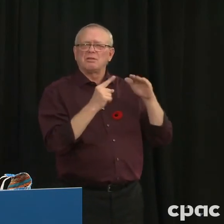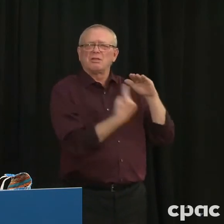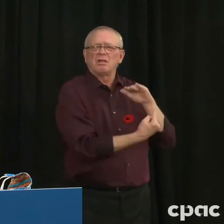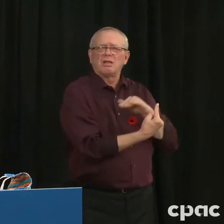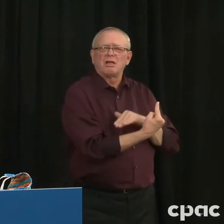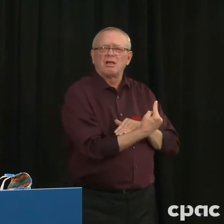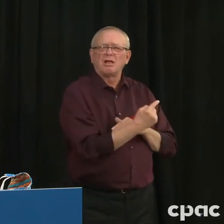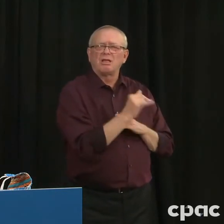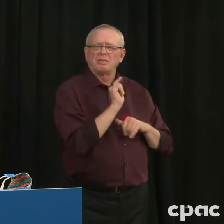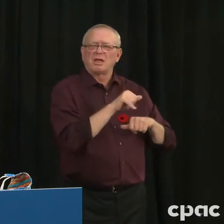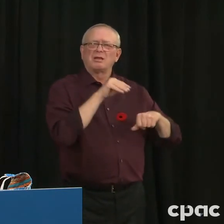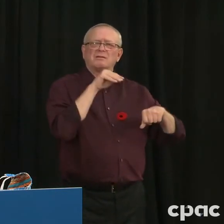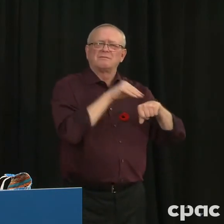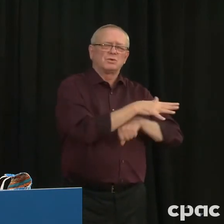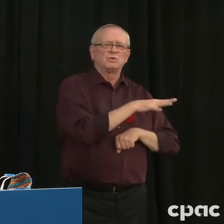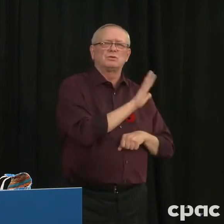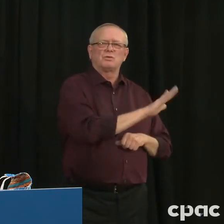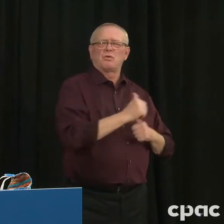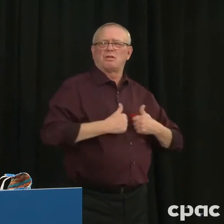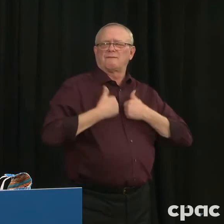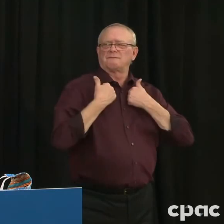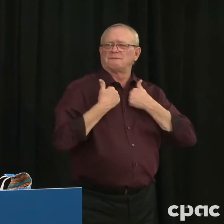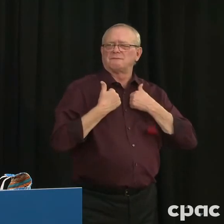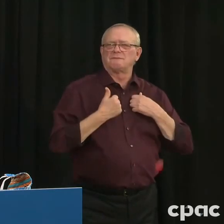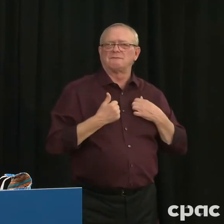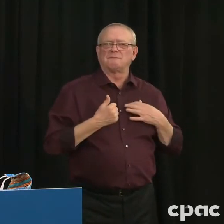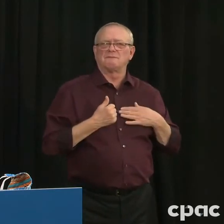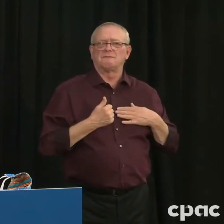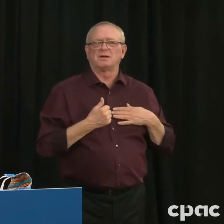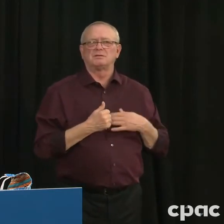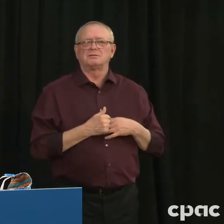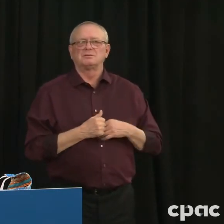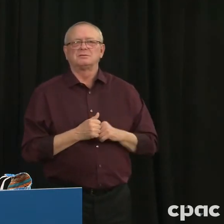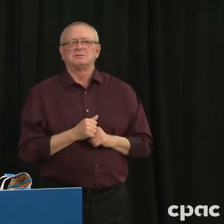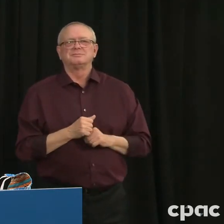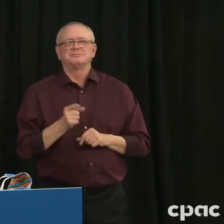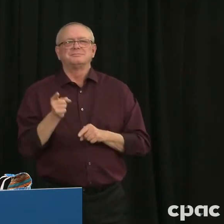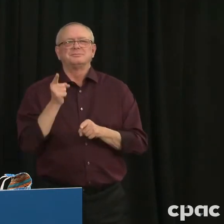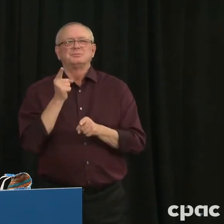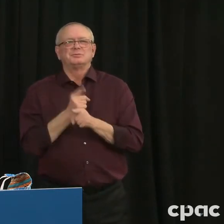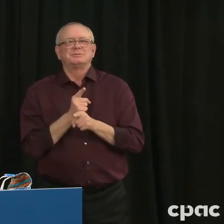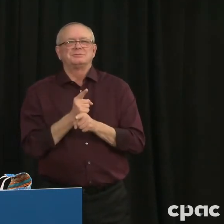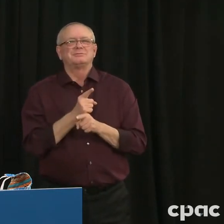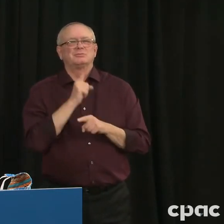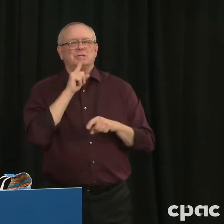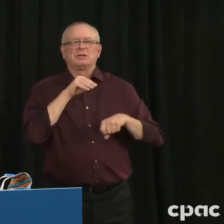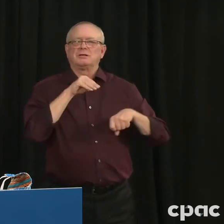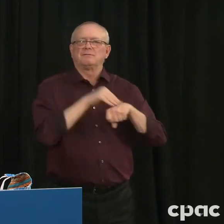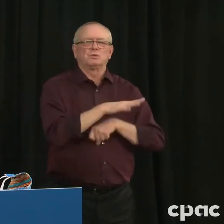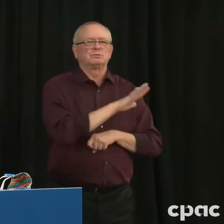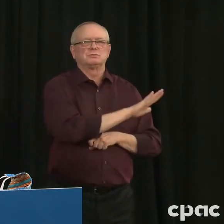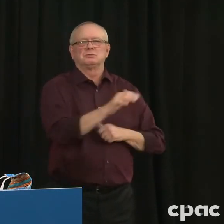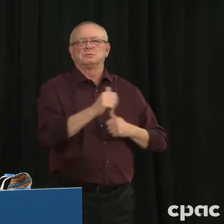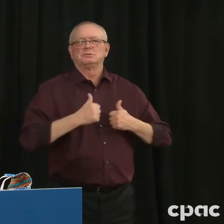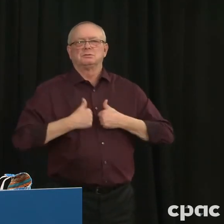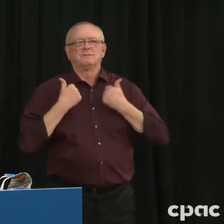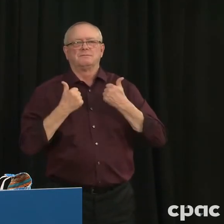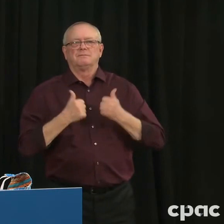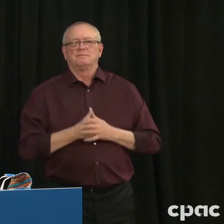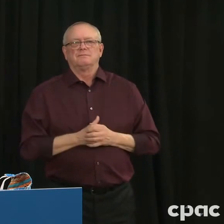measures have. And for those who live alone, I would suggest that they could consider whether